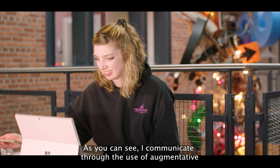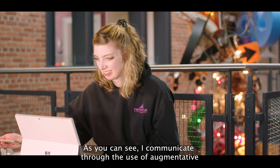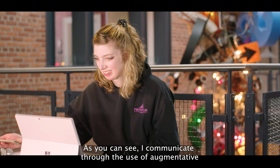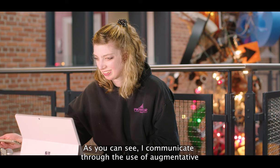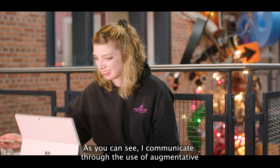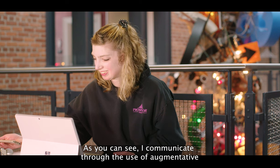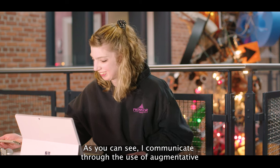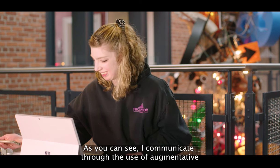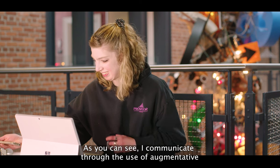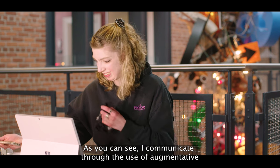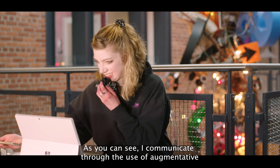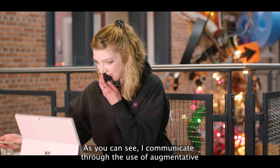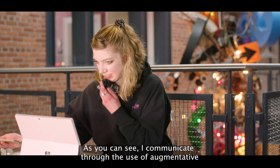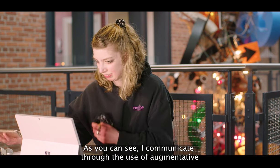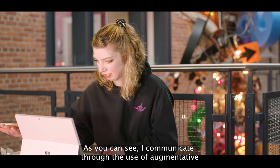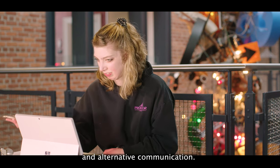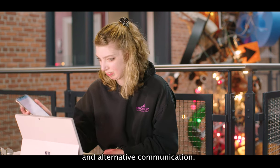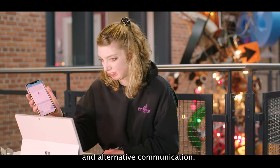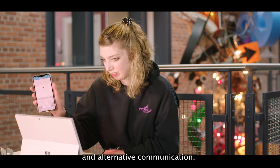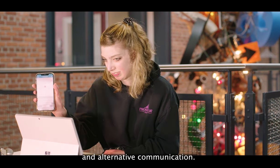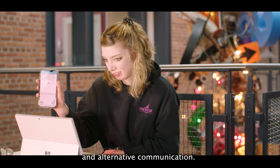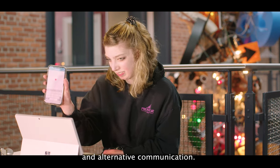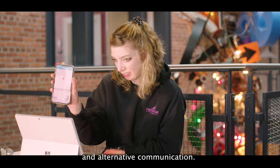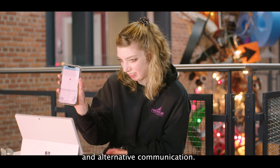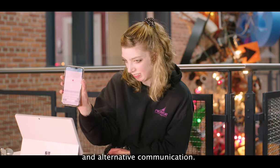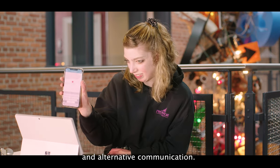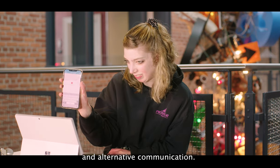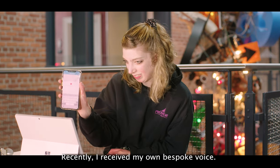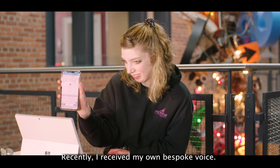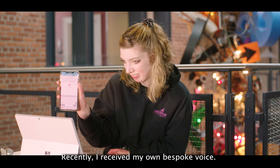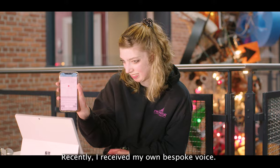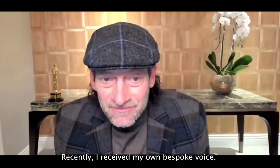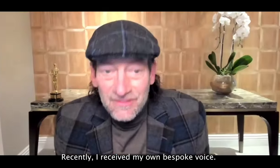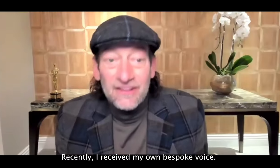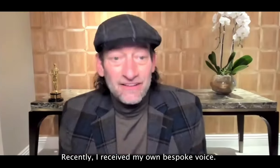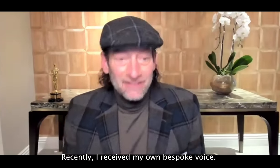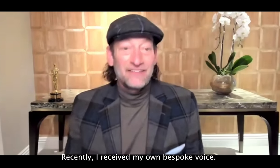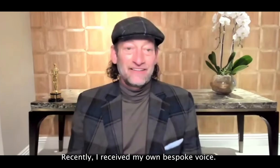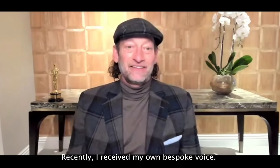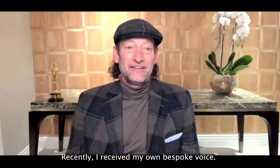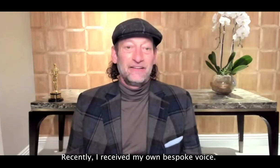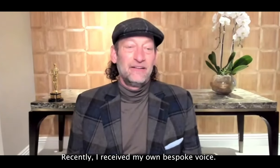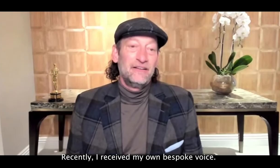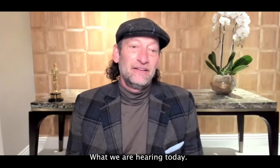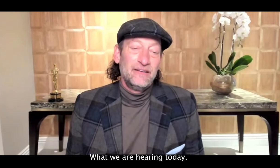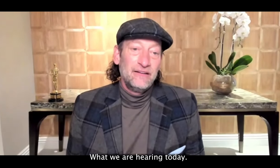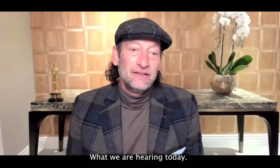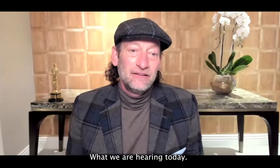I communicate through the use of augmentative and alternative communication. Recently, I received my own bespoke voice, what you're hearing